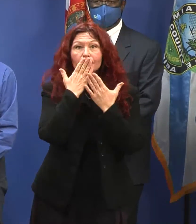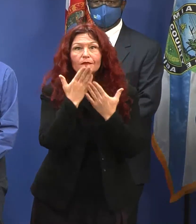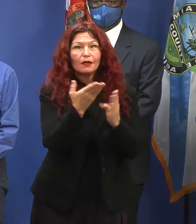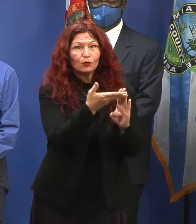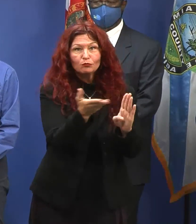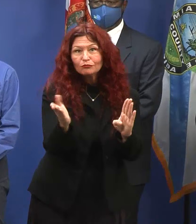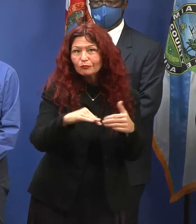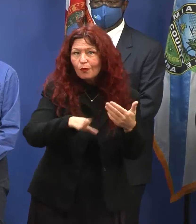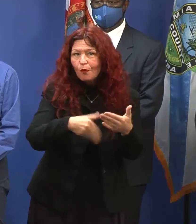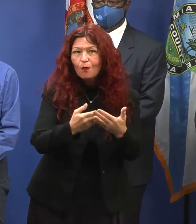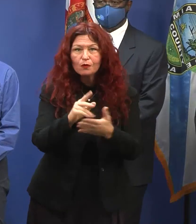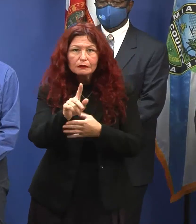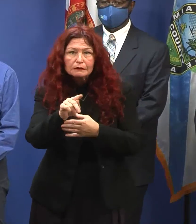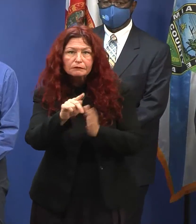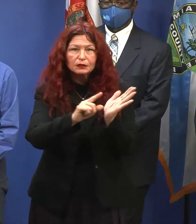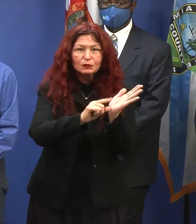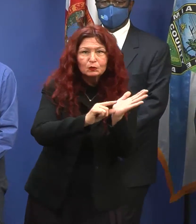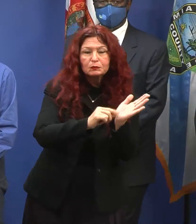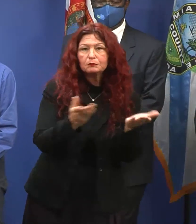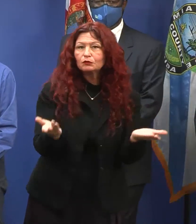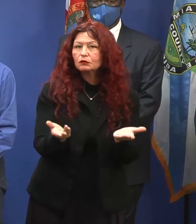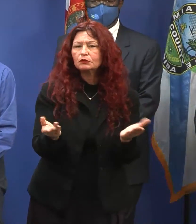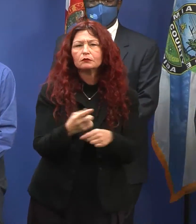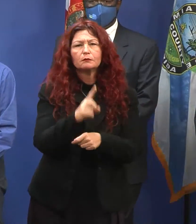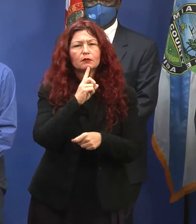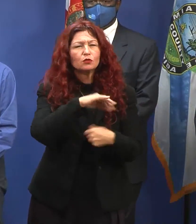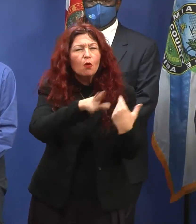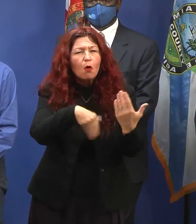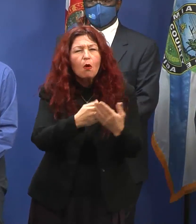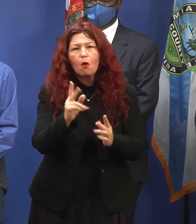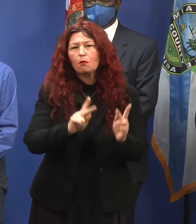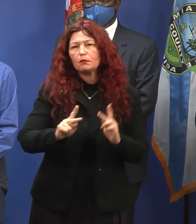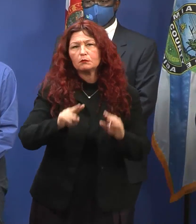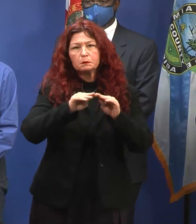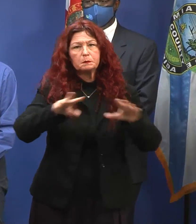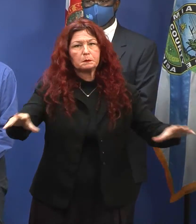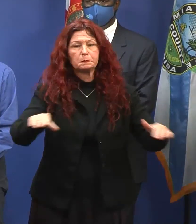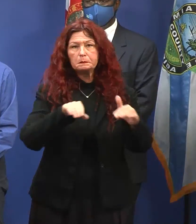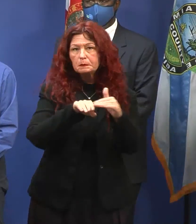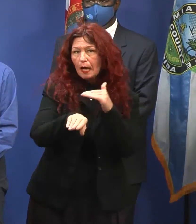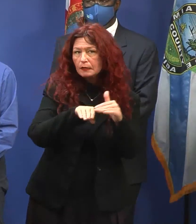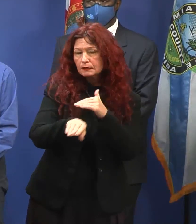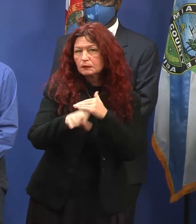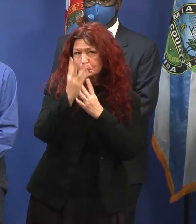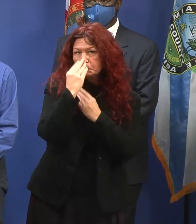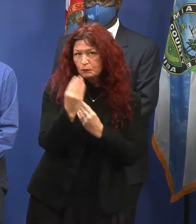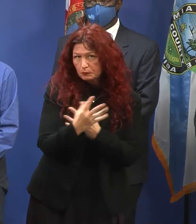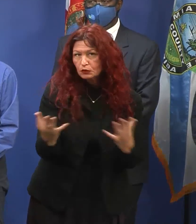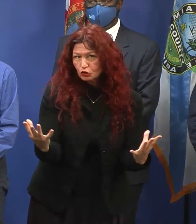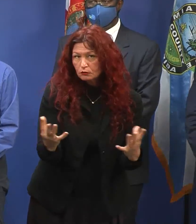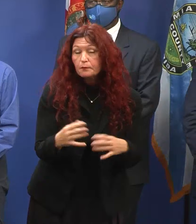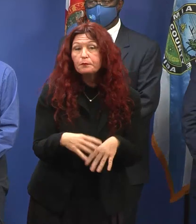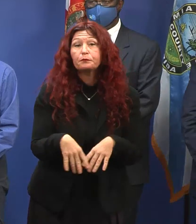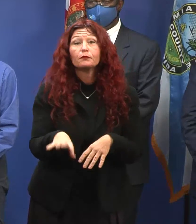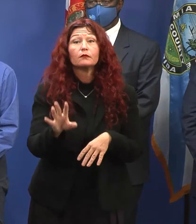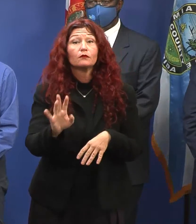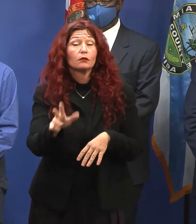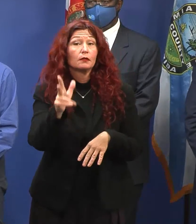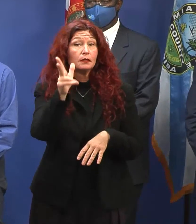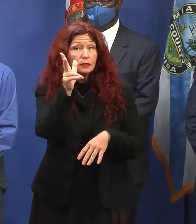and to make sure that they get it out to everybody. But listen to the broadcast, listen to